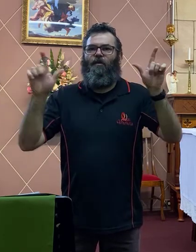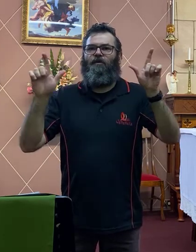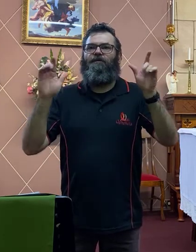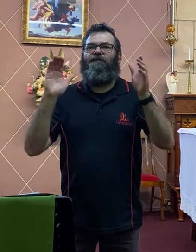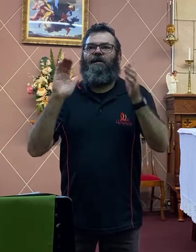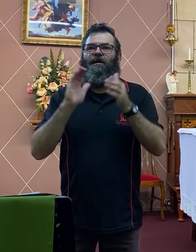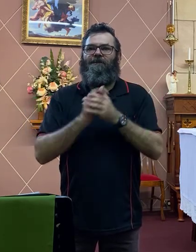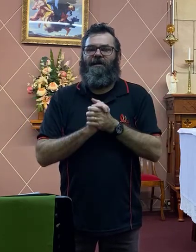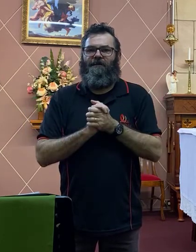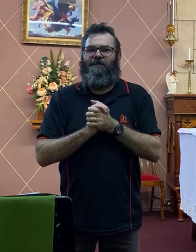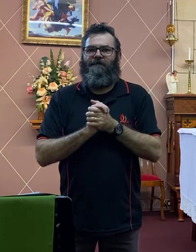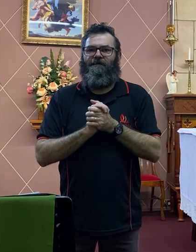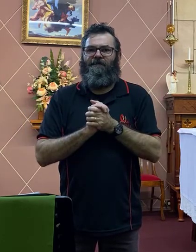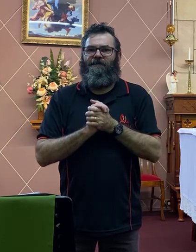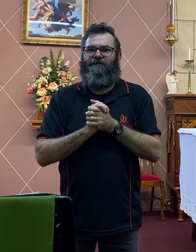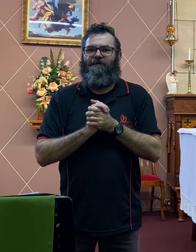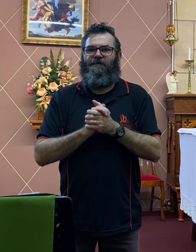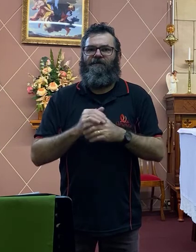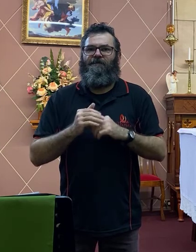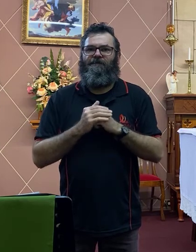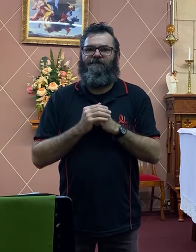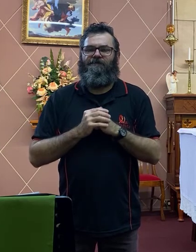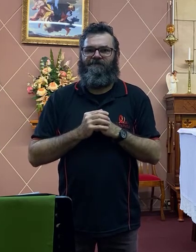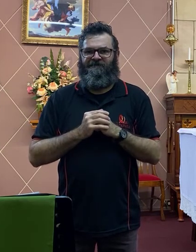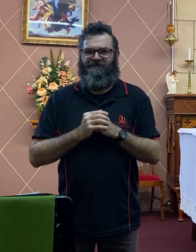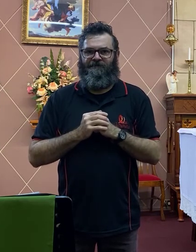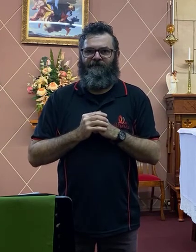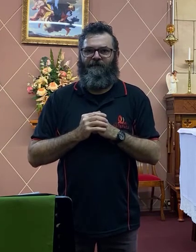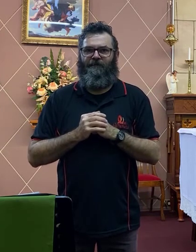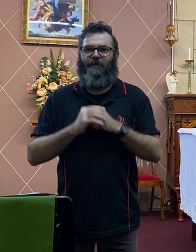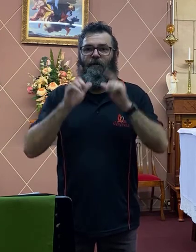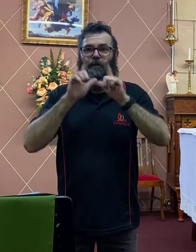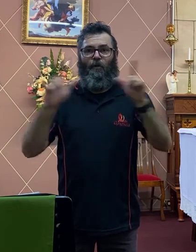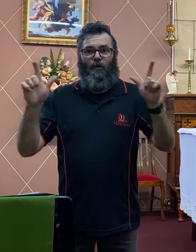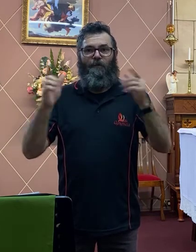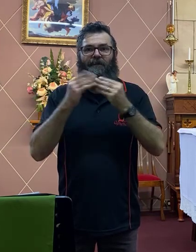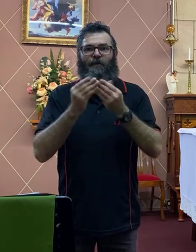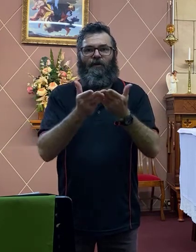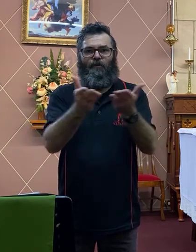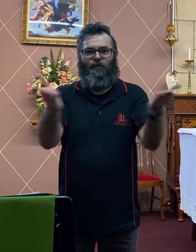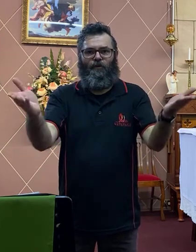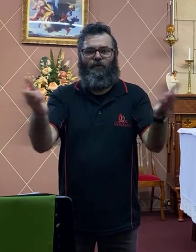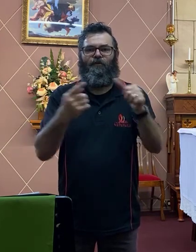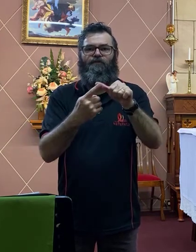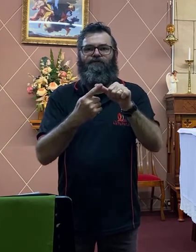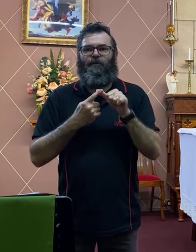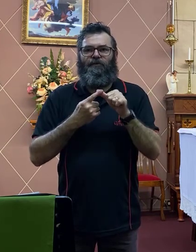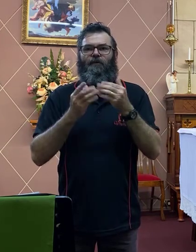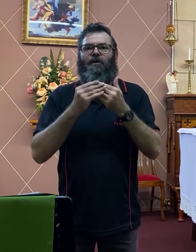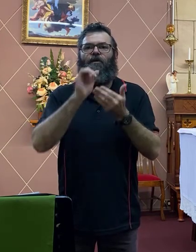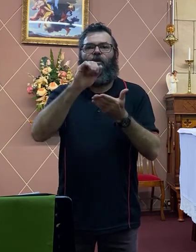The Lord be with you. and with your spirit.